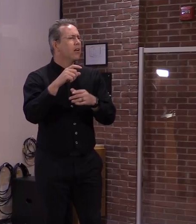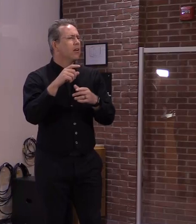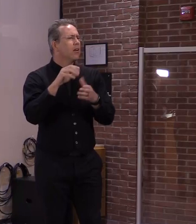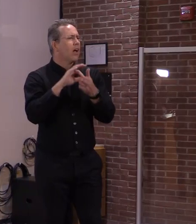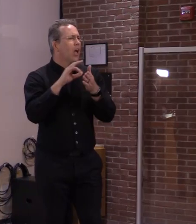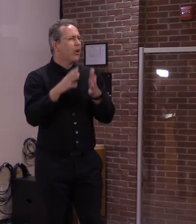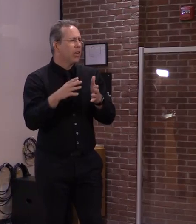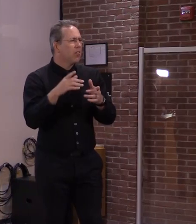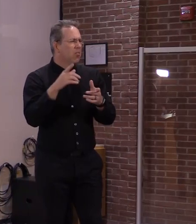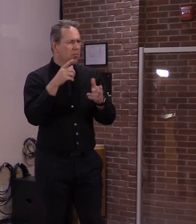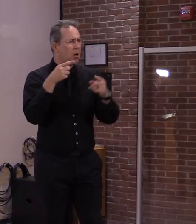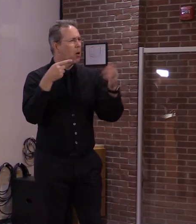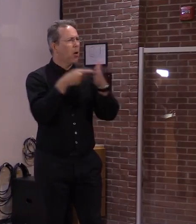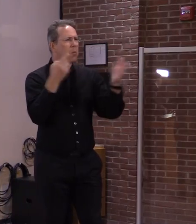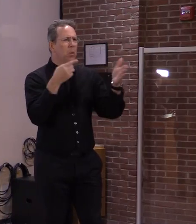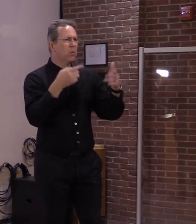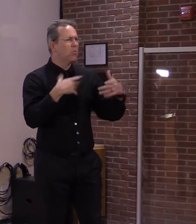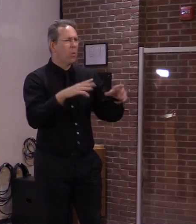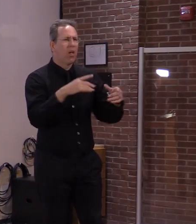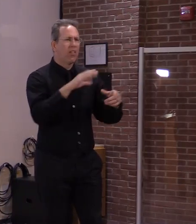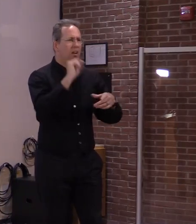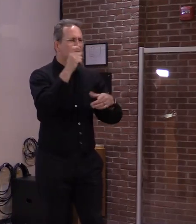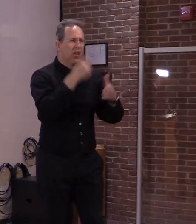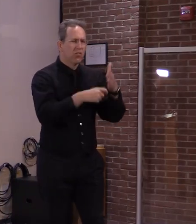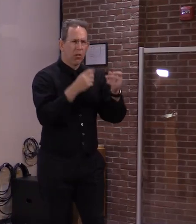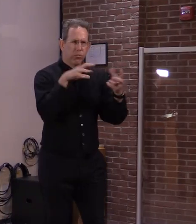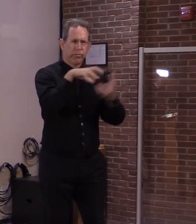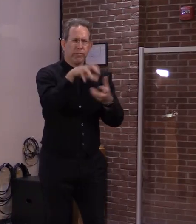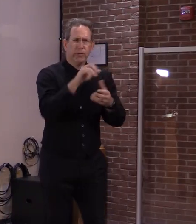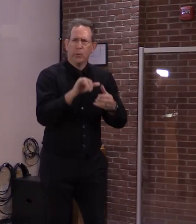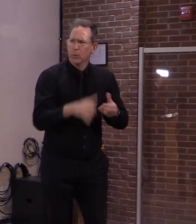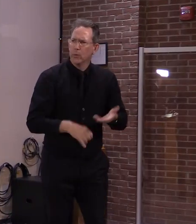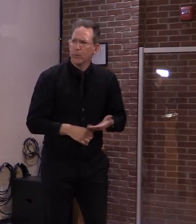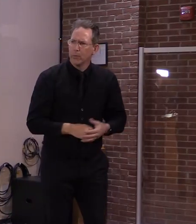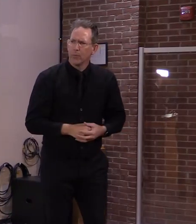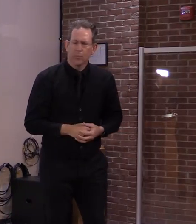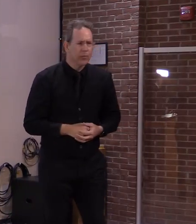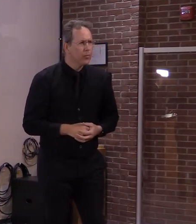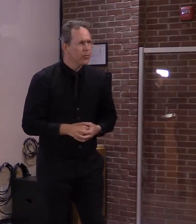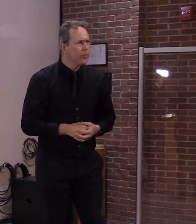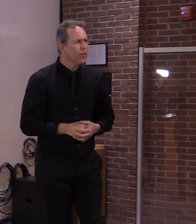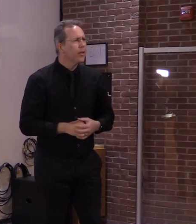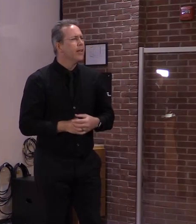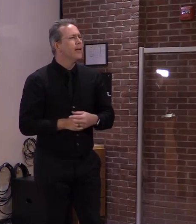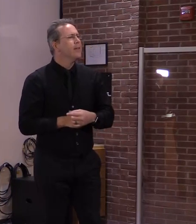it doesn't affect the last year. So